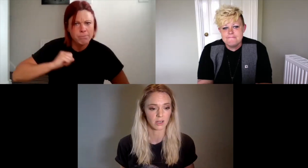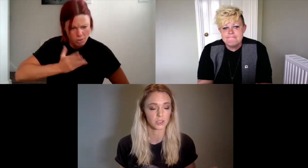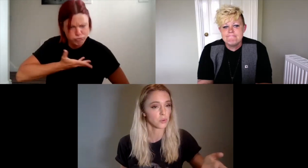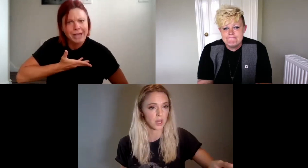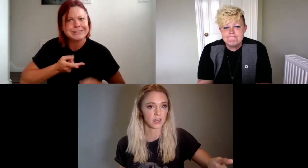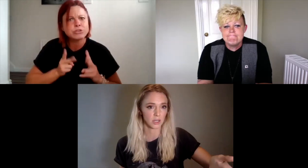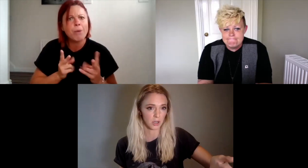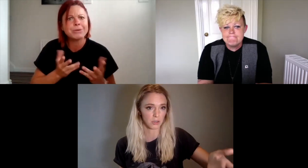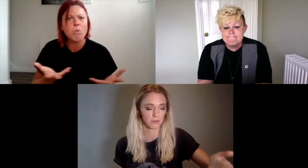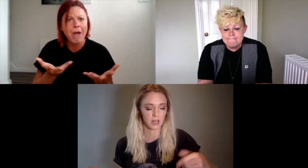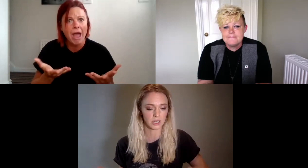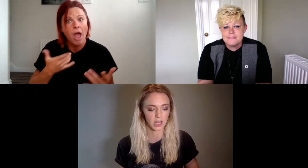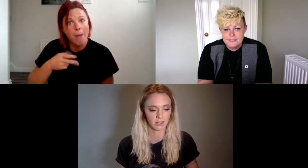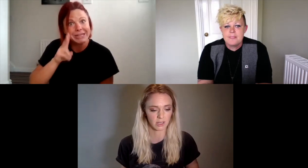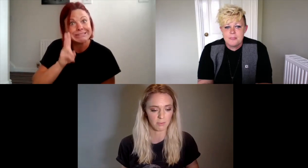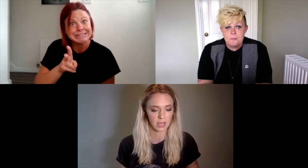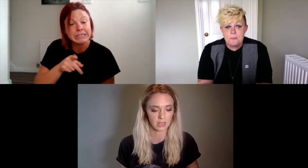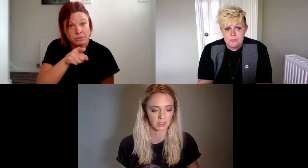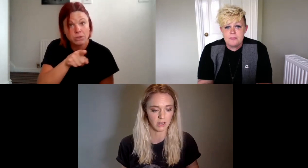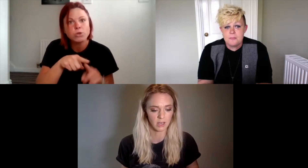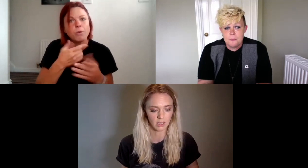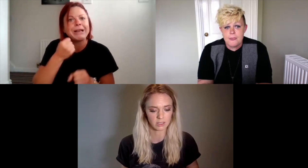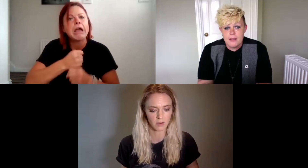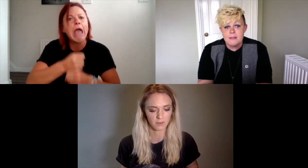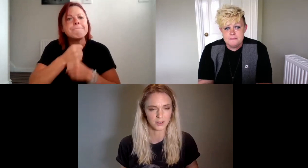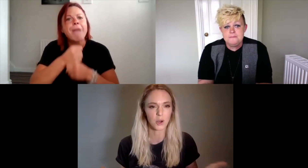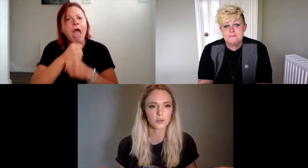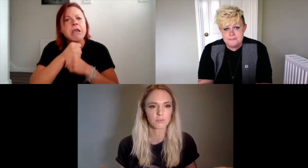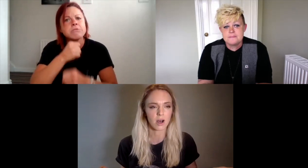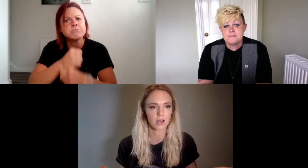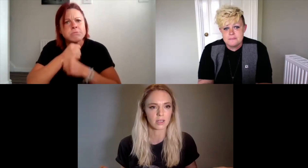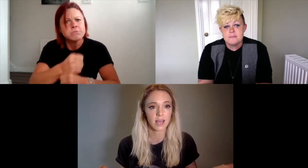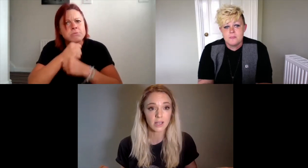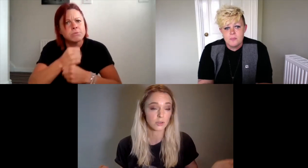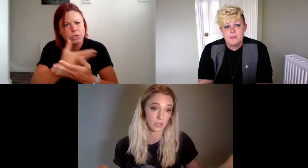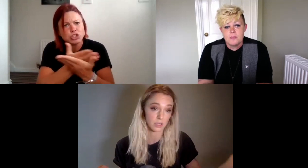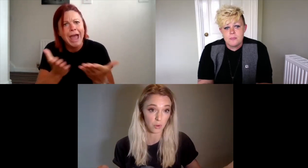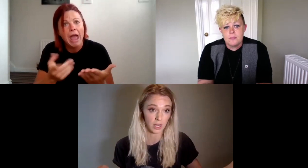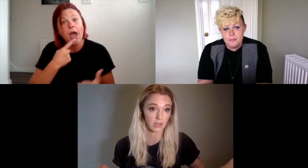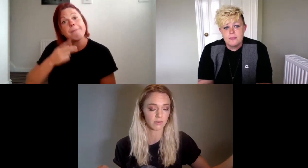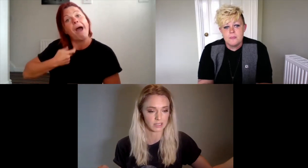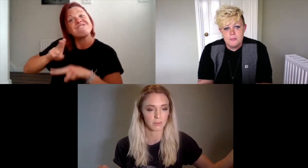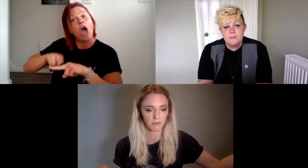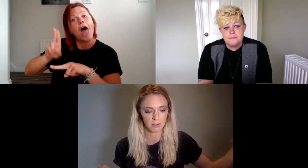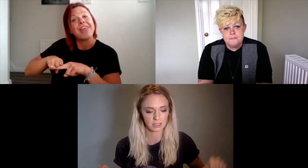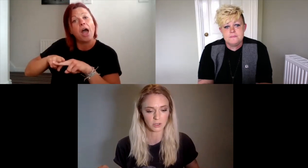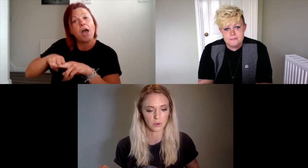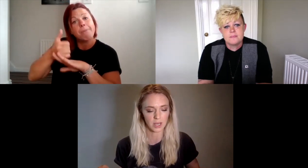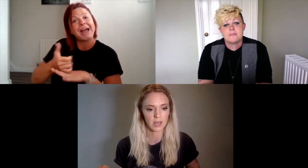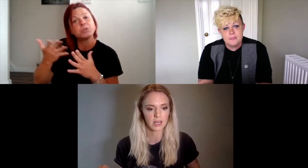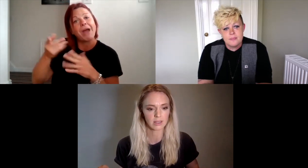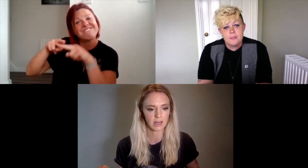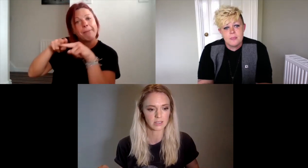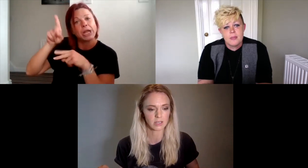I saw that you, Fletch, shared the campaign and stuff, and I told my dad, who's in Norway, obviously my family's in